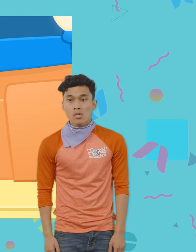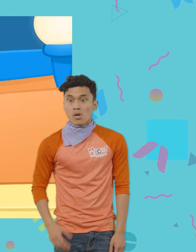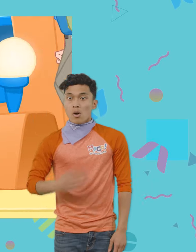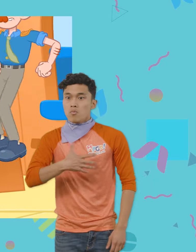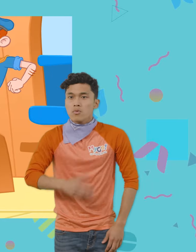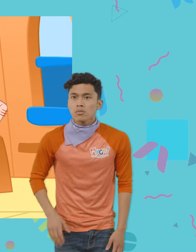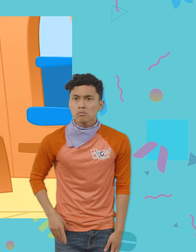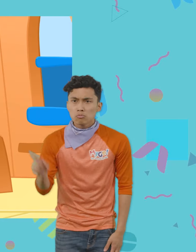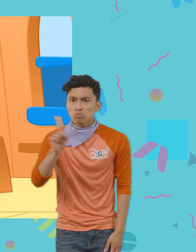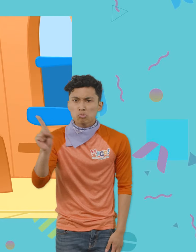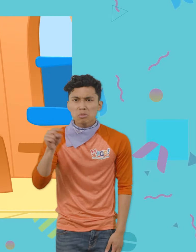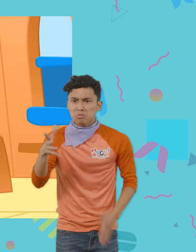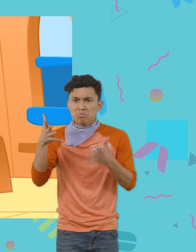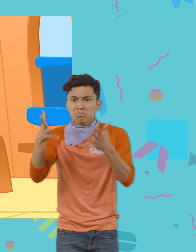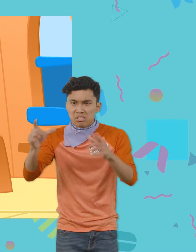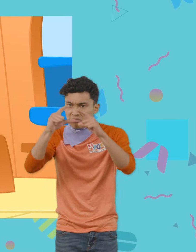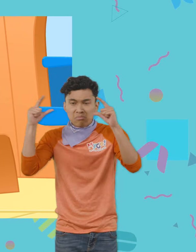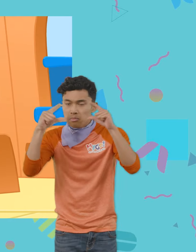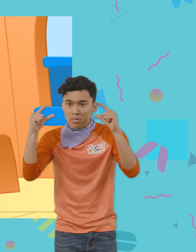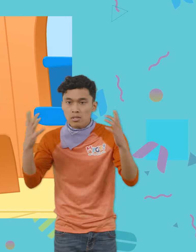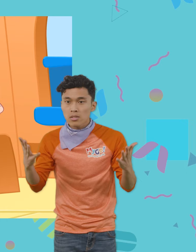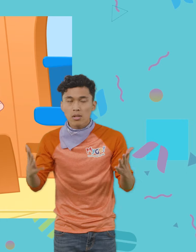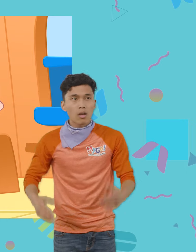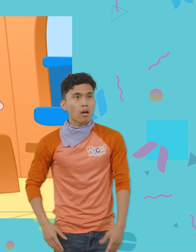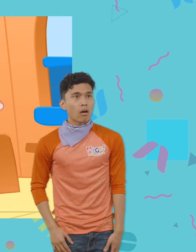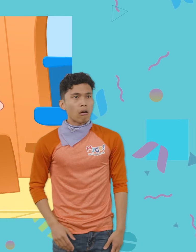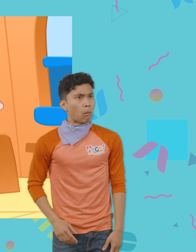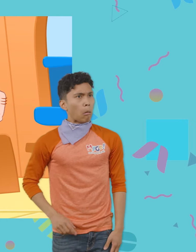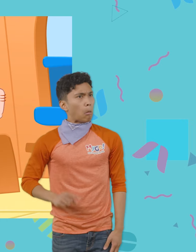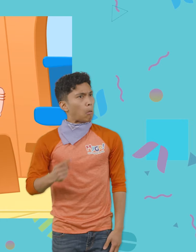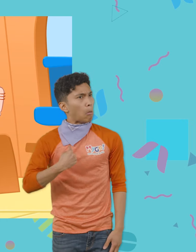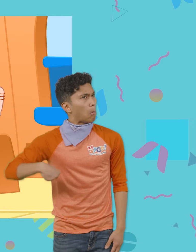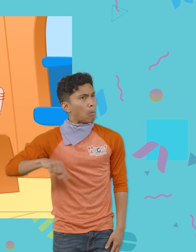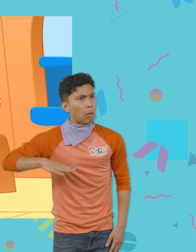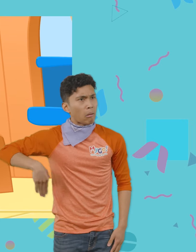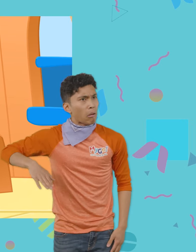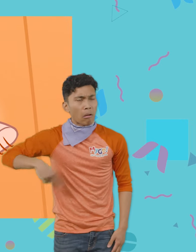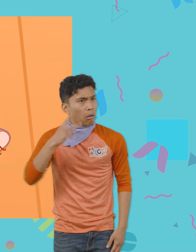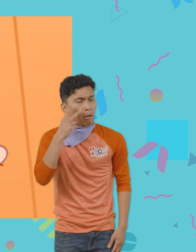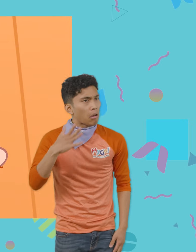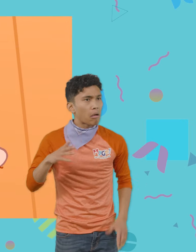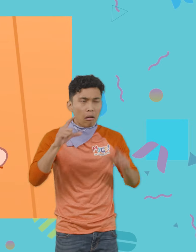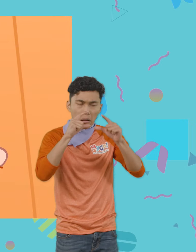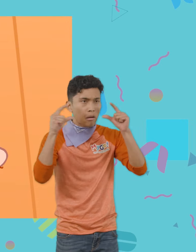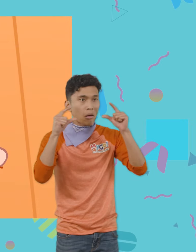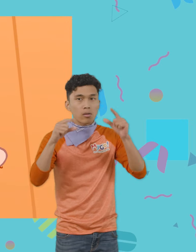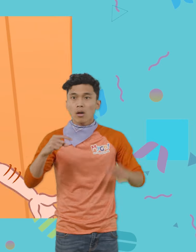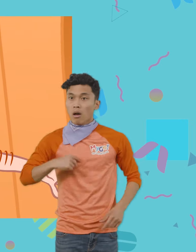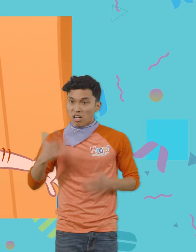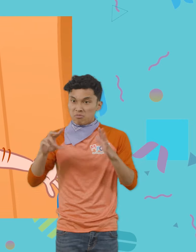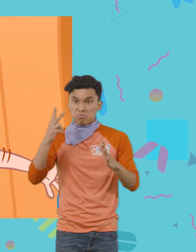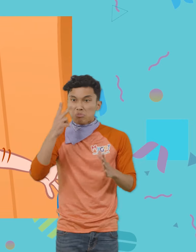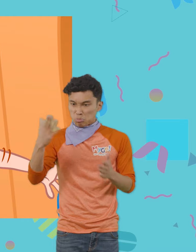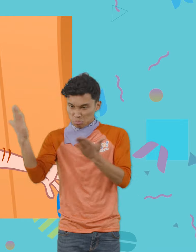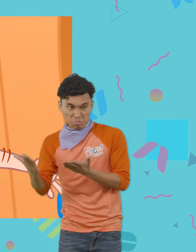Morphle, where did you leave the bandits? We haven't seen the bandits. I saw you taking them to